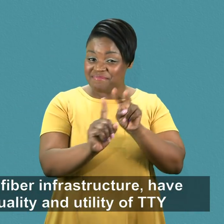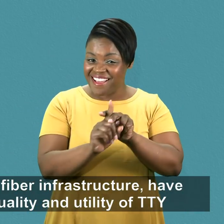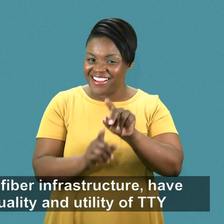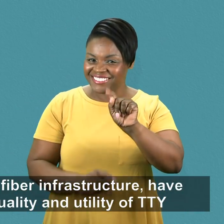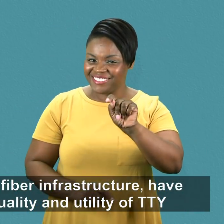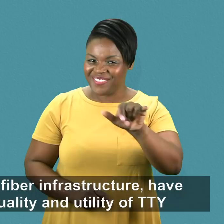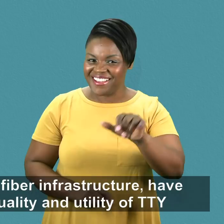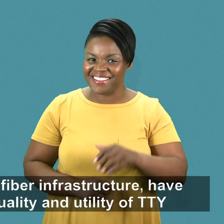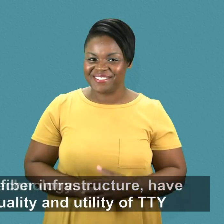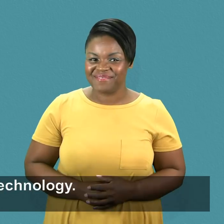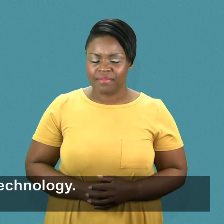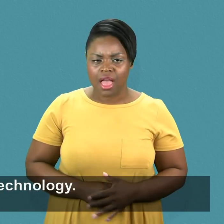utility of TTY technology.